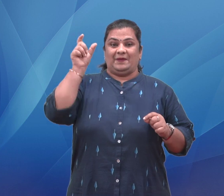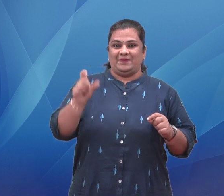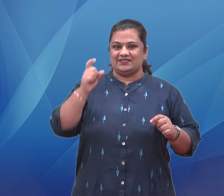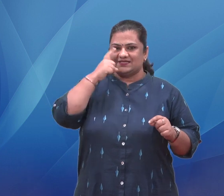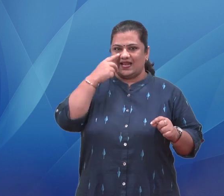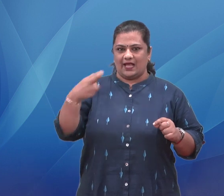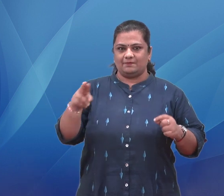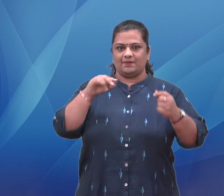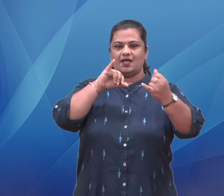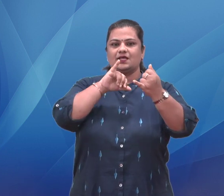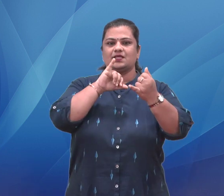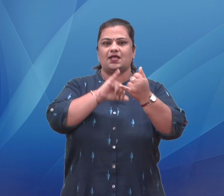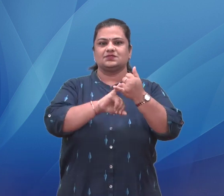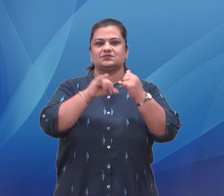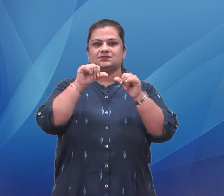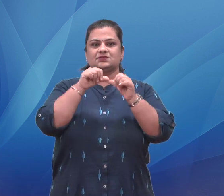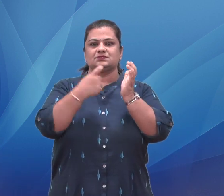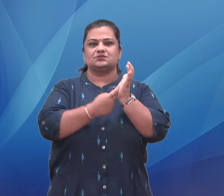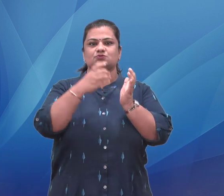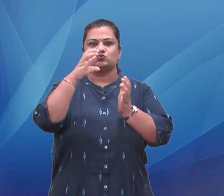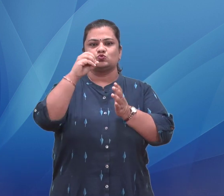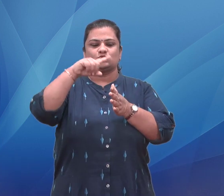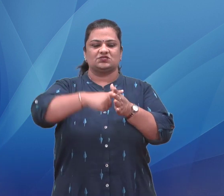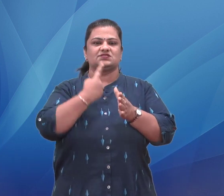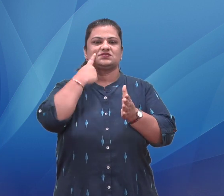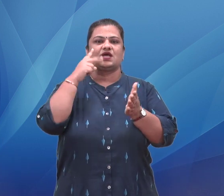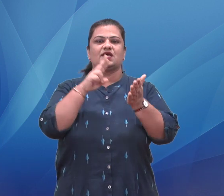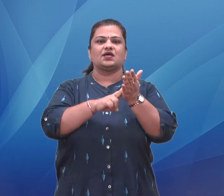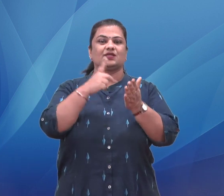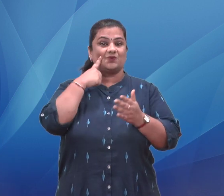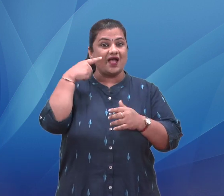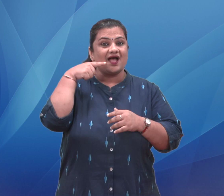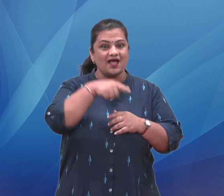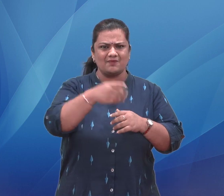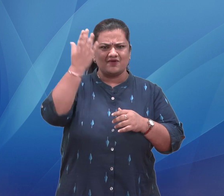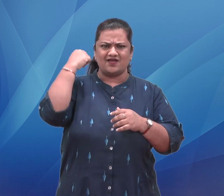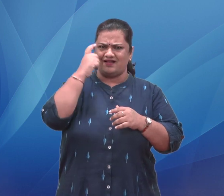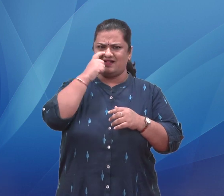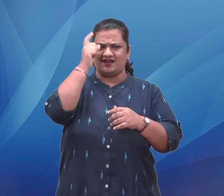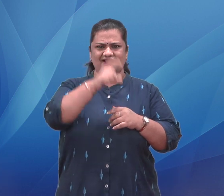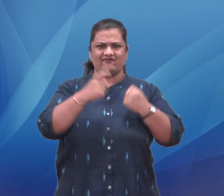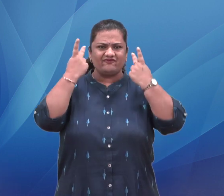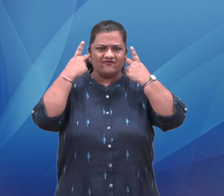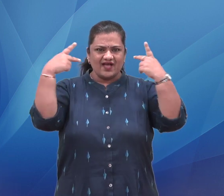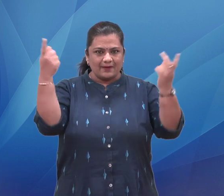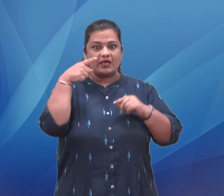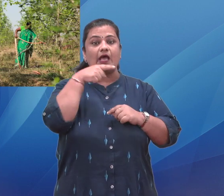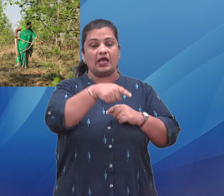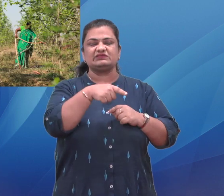Sarojini Vana or Sarojini Forest may be mistaken for a memorial for freedom fighter Sarojini Naidu, but this